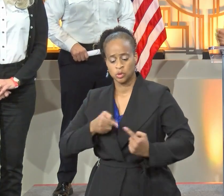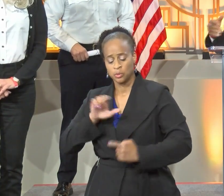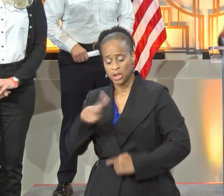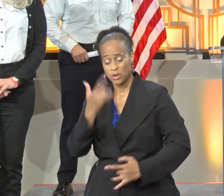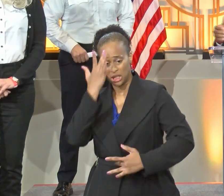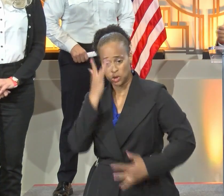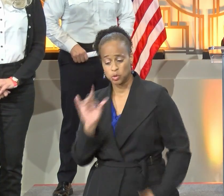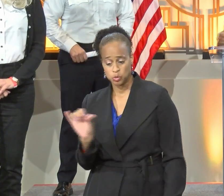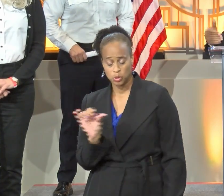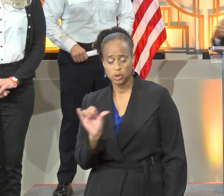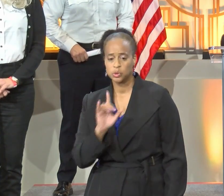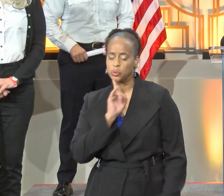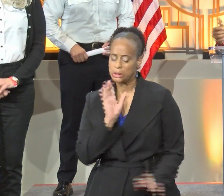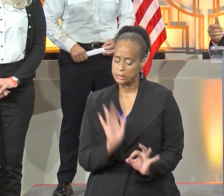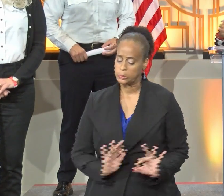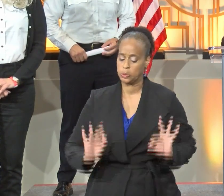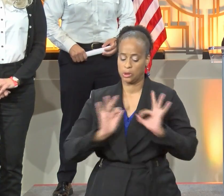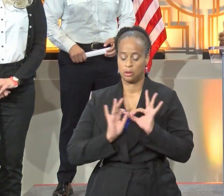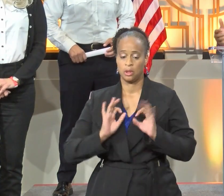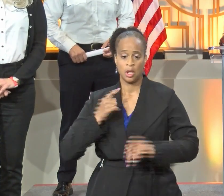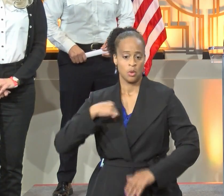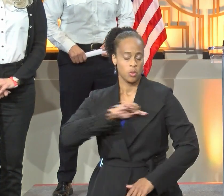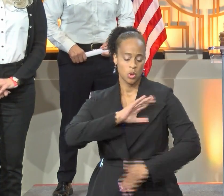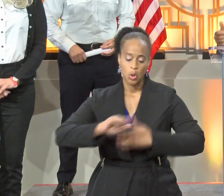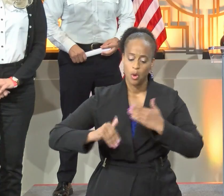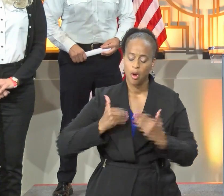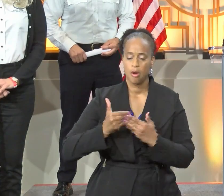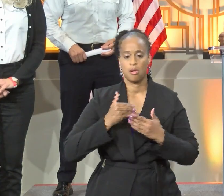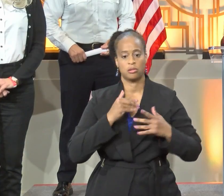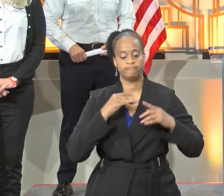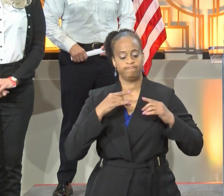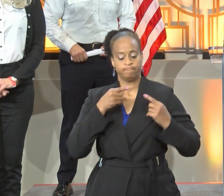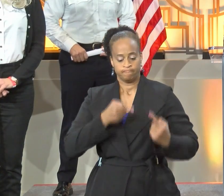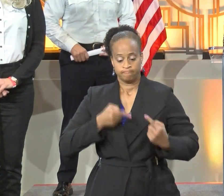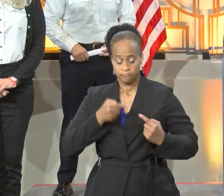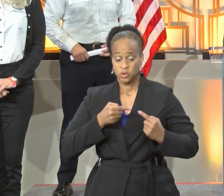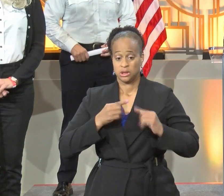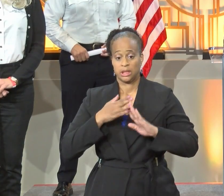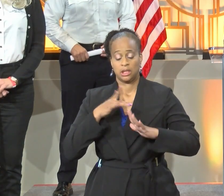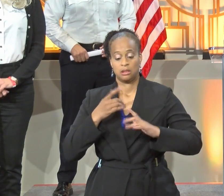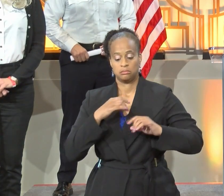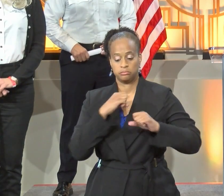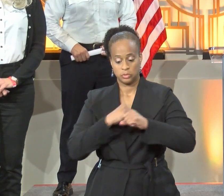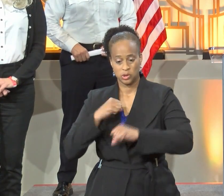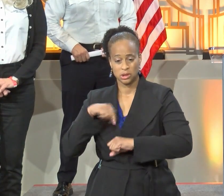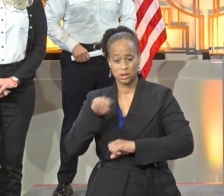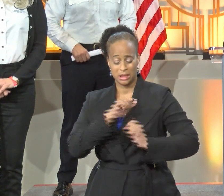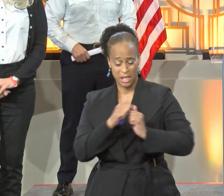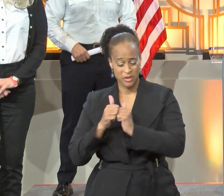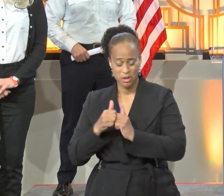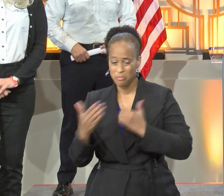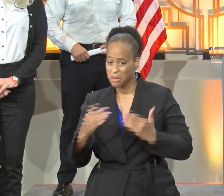well. So that's why we're all in this battle together, okay? You may not be